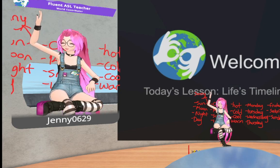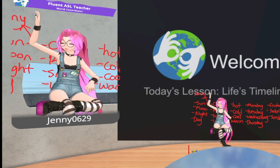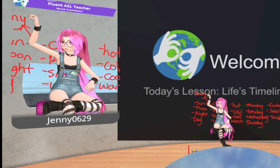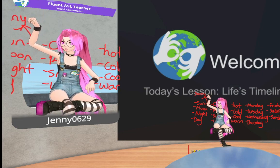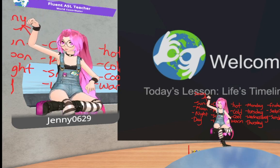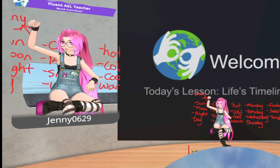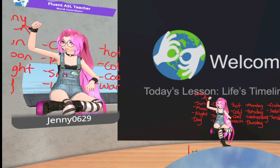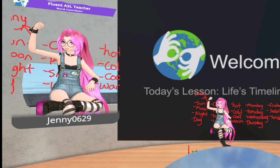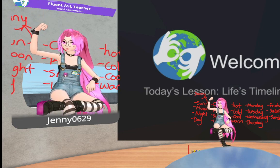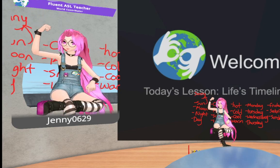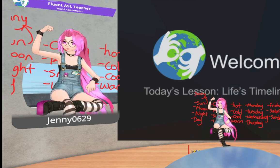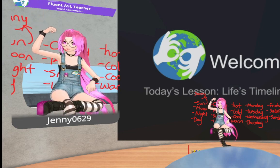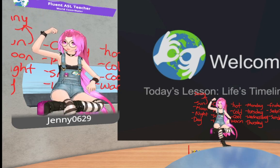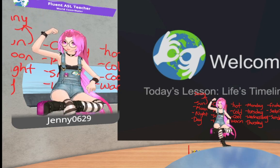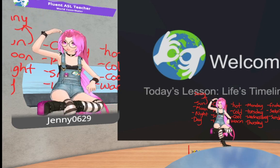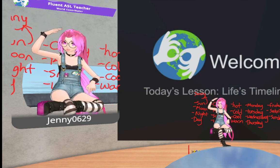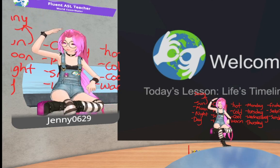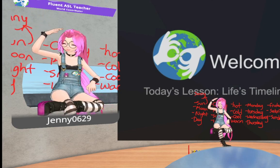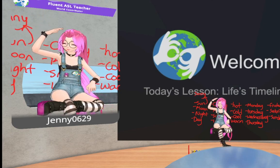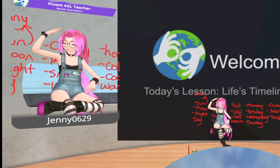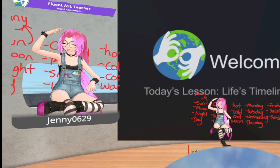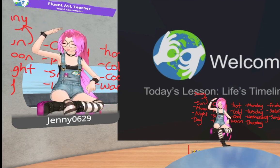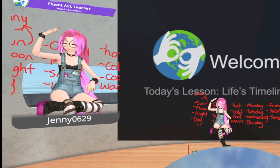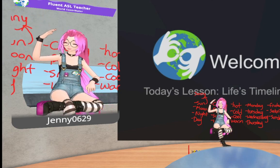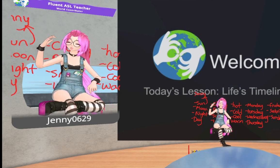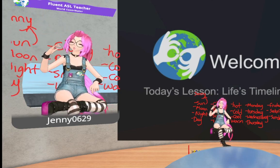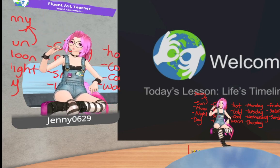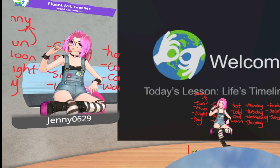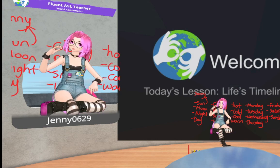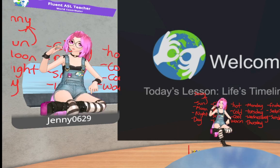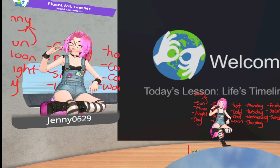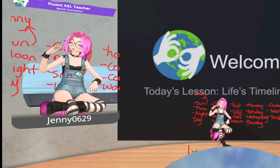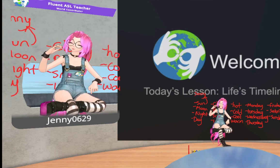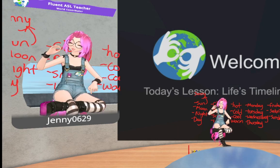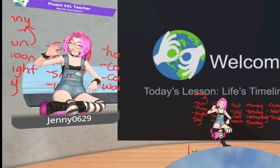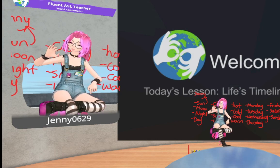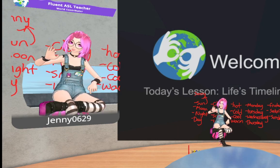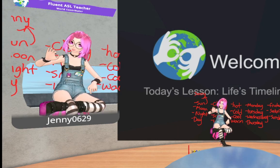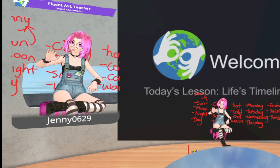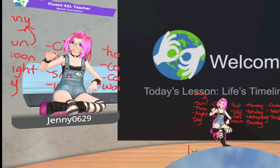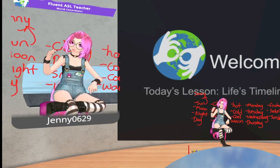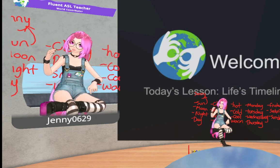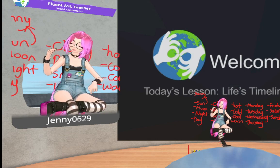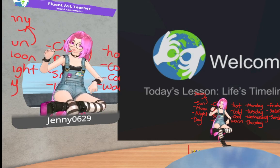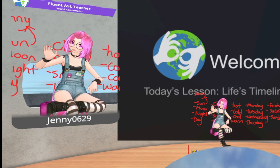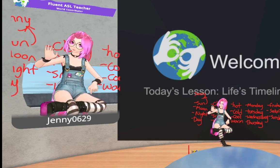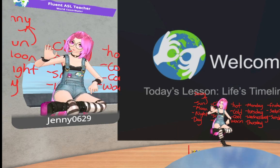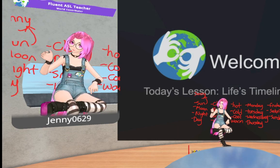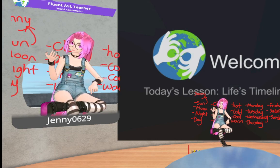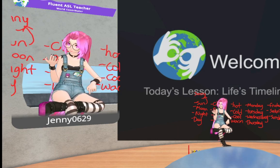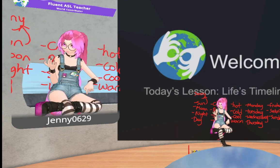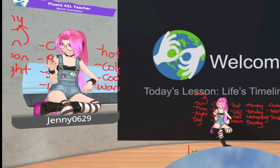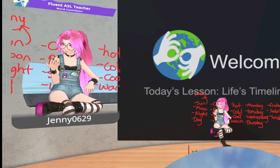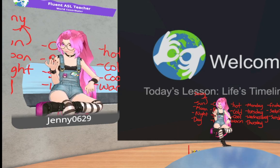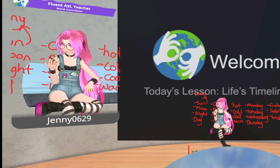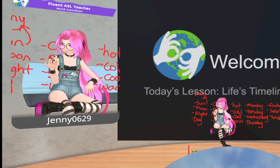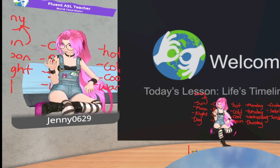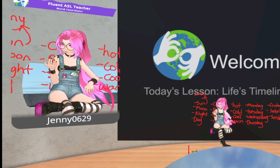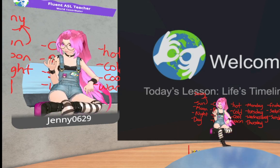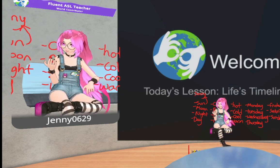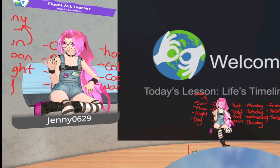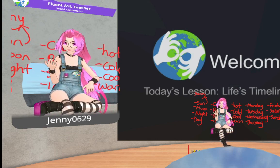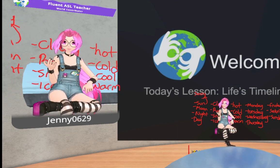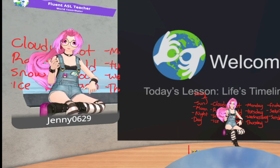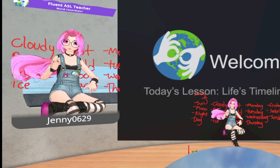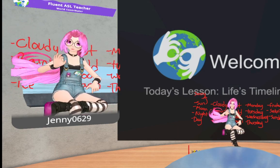hand, go to a fist, then back out to kind of like a claw, but how